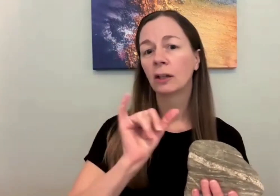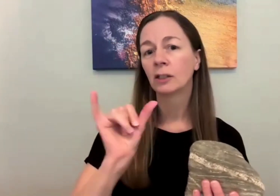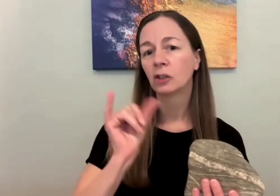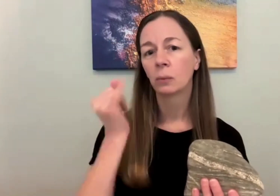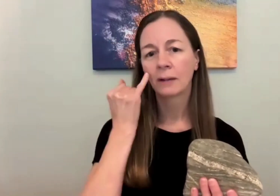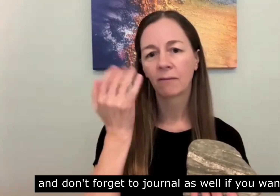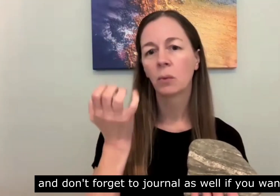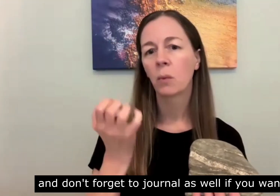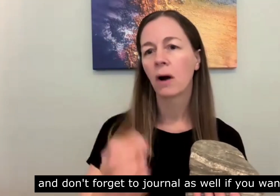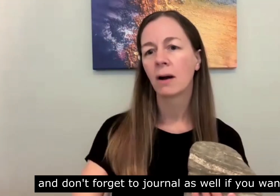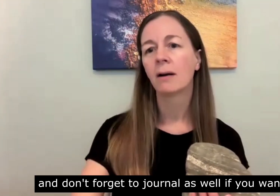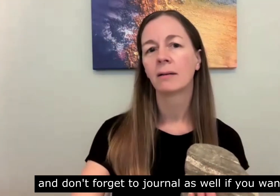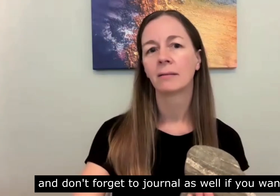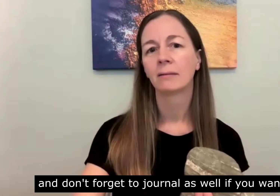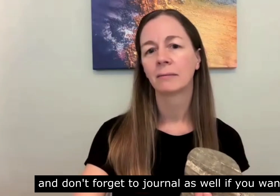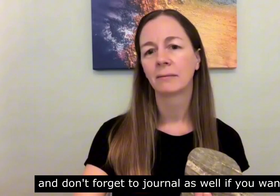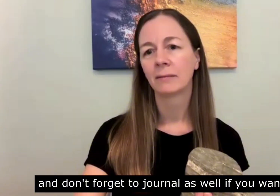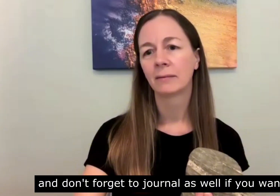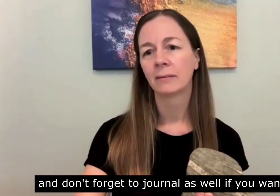And don't forget to journal as well if you want to.